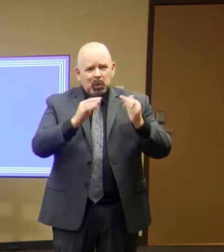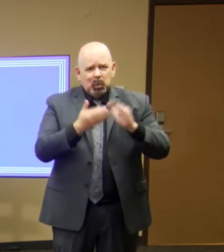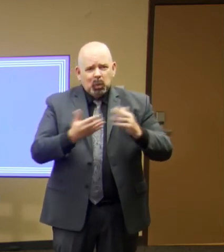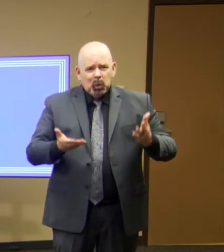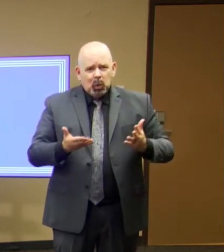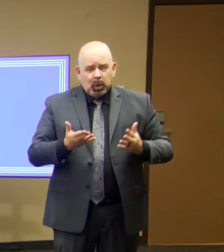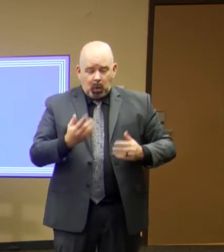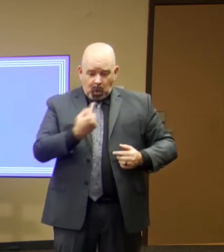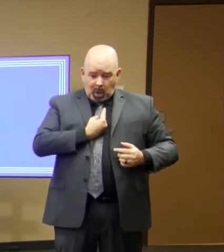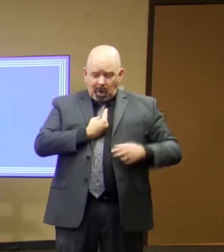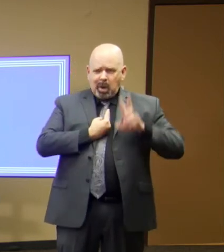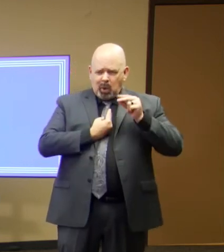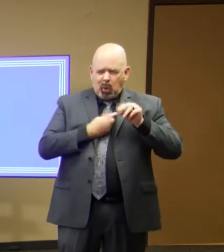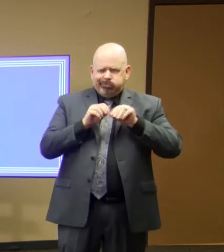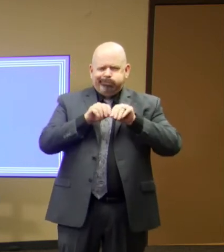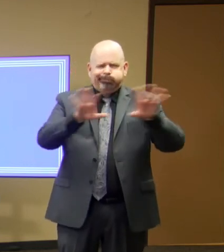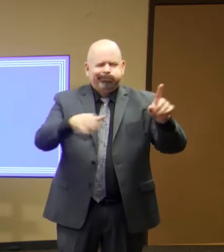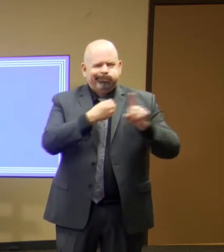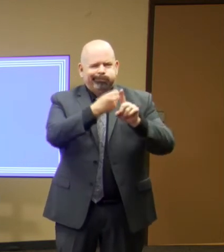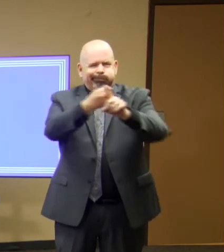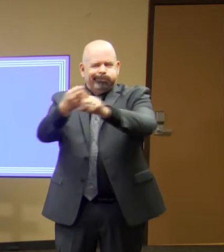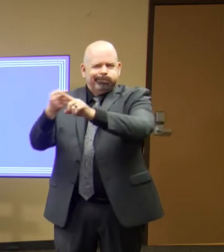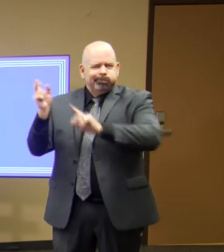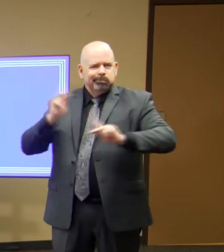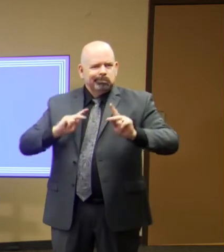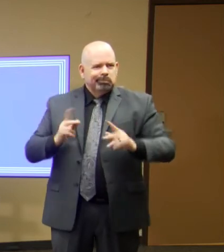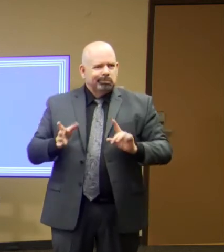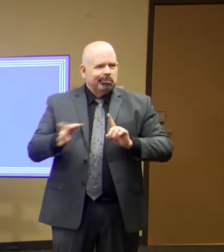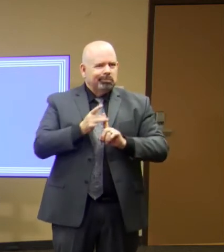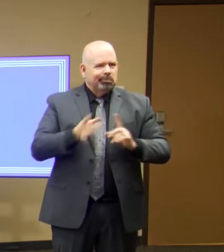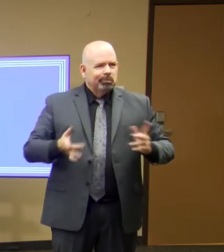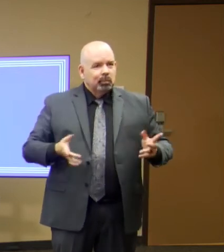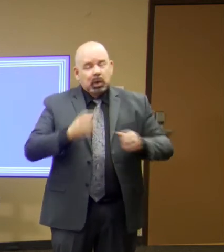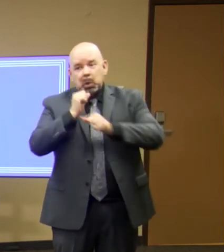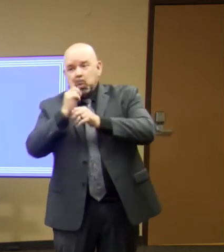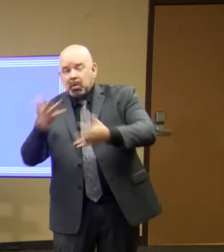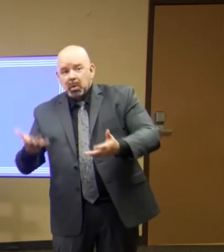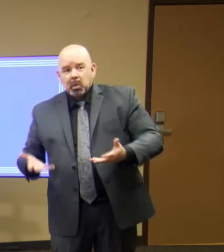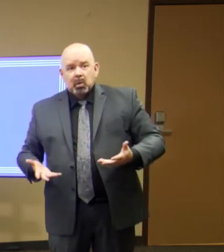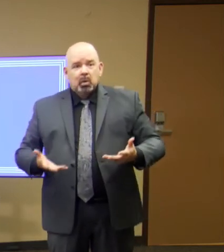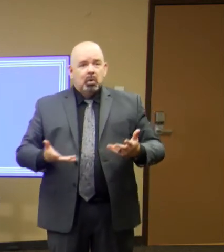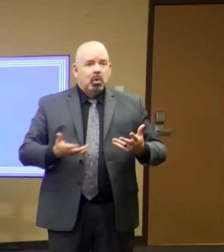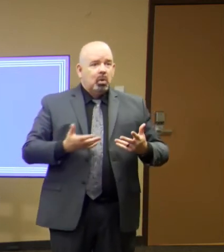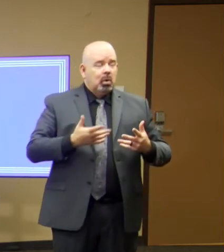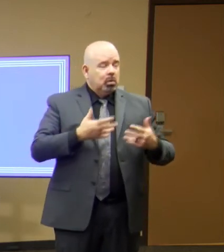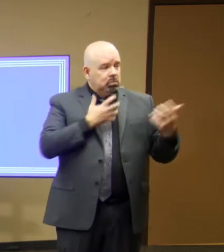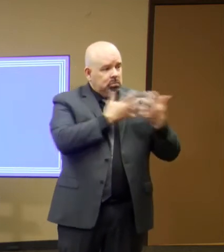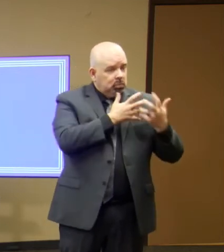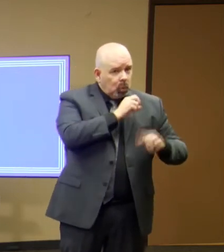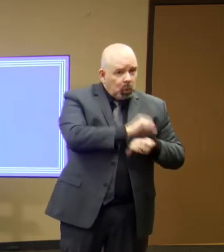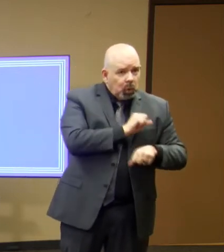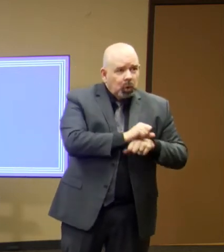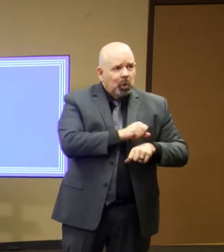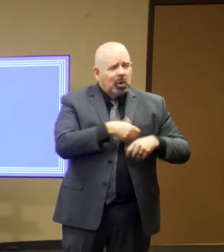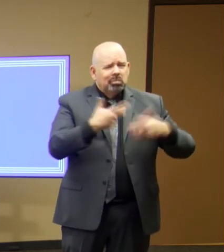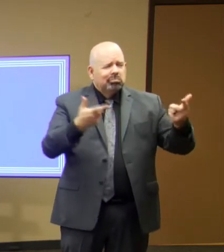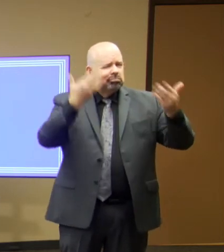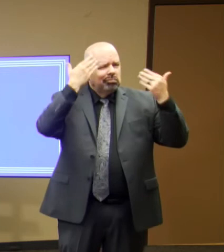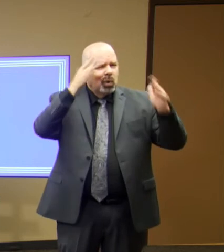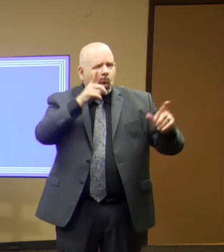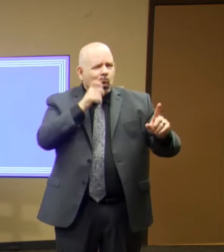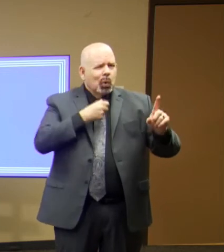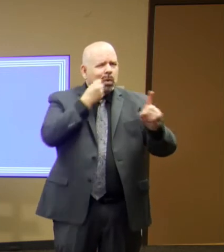run a risk. It's your grandmother, it's your coworkers, it's the kids in your school.